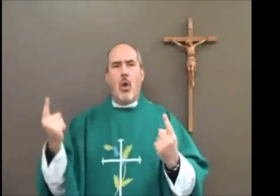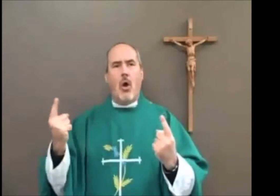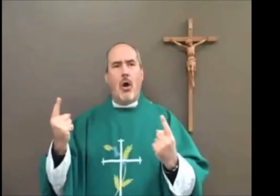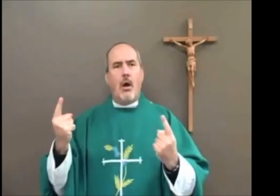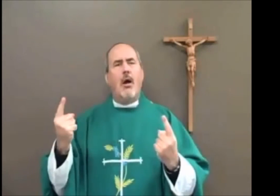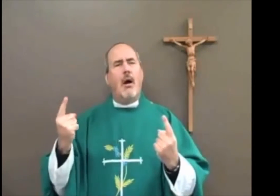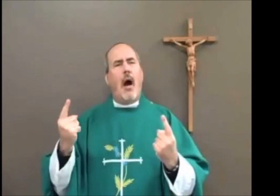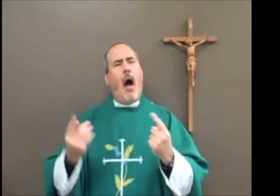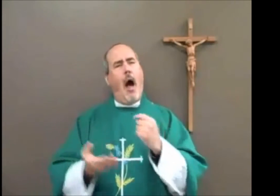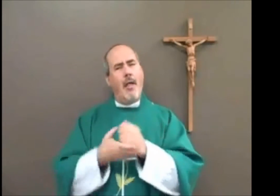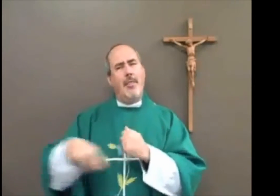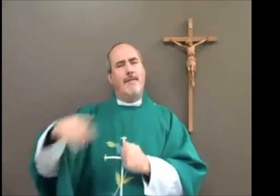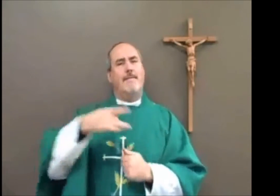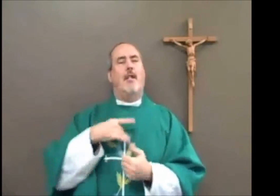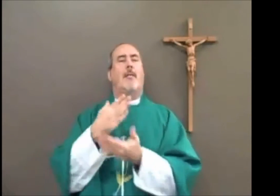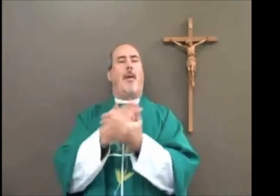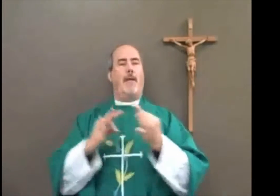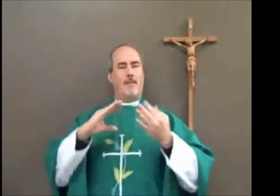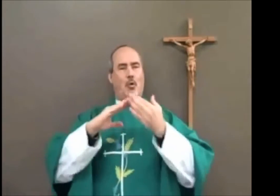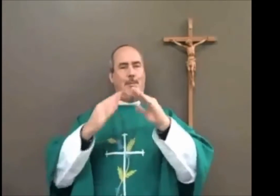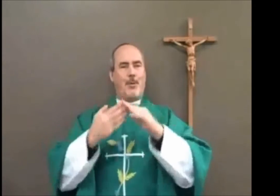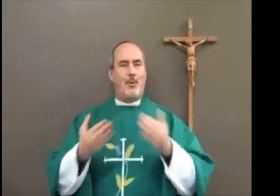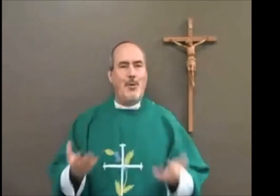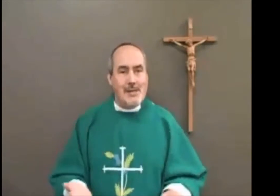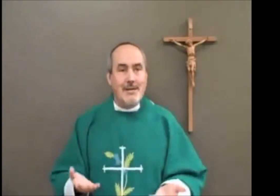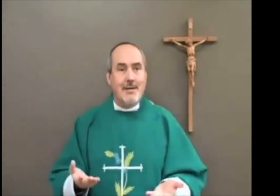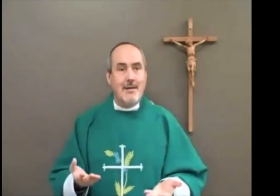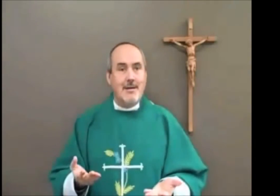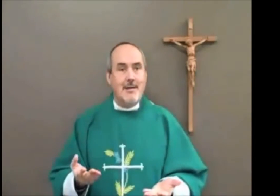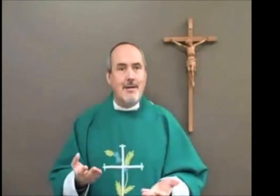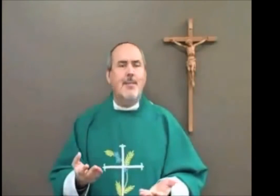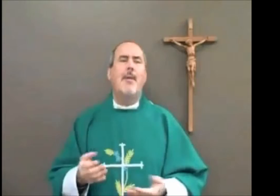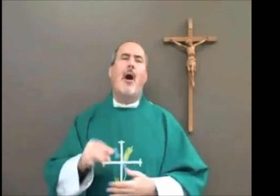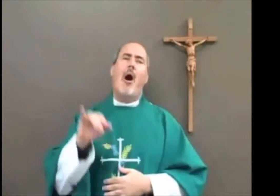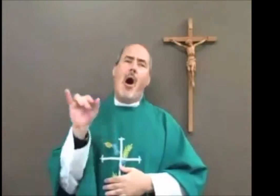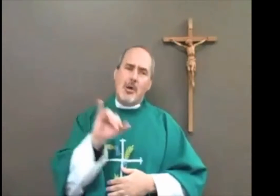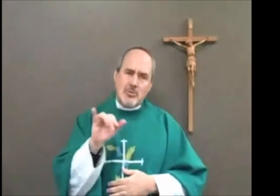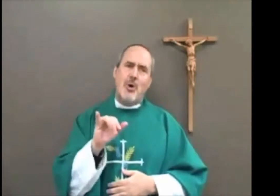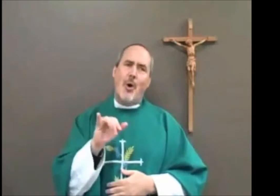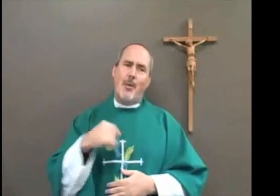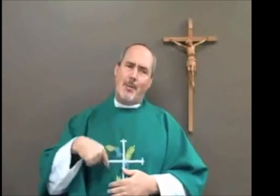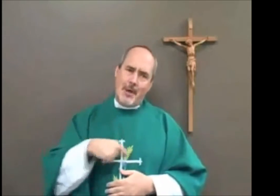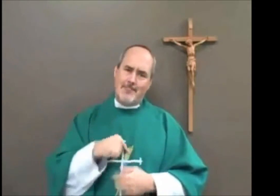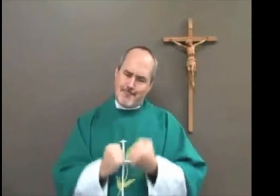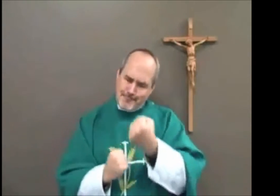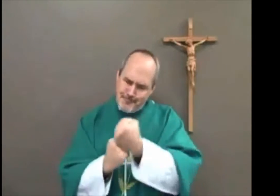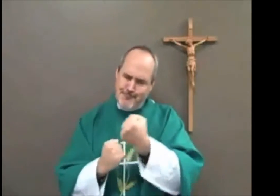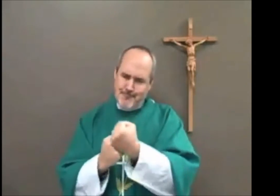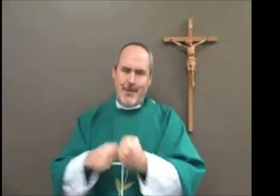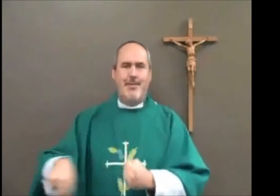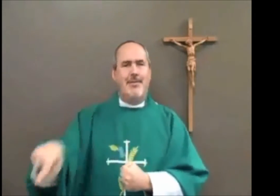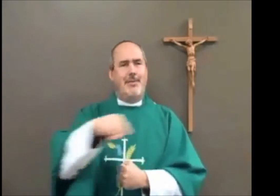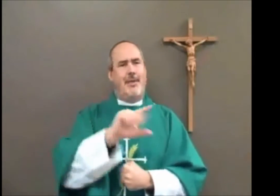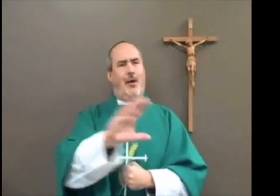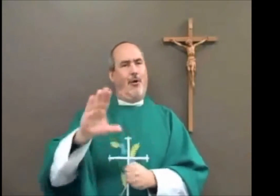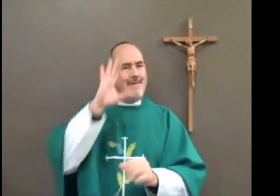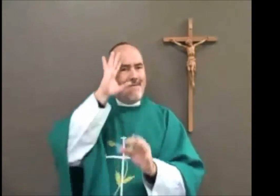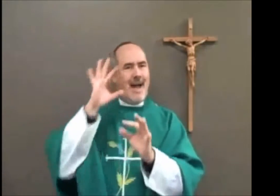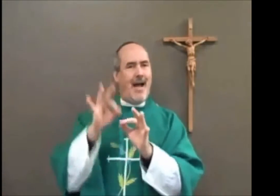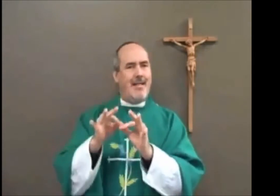of deaf and hearing people who are isolated, to help them feel part of a community. But also we need to support them in